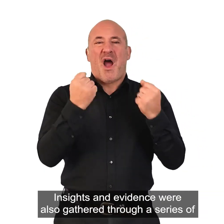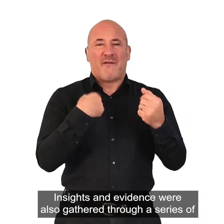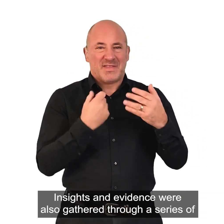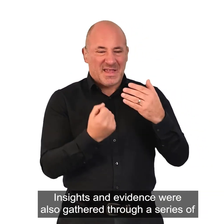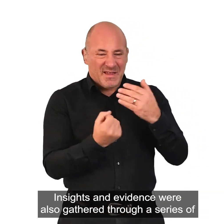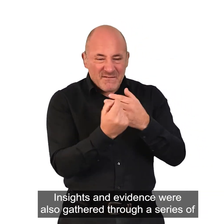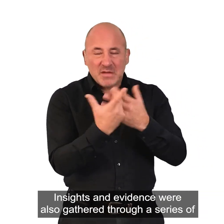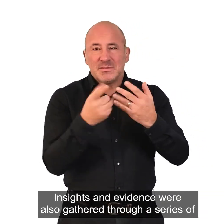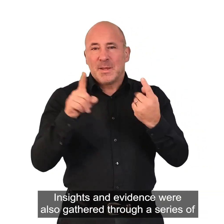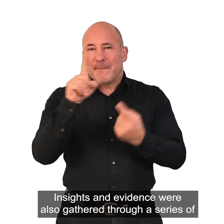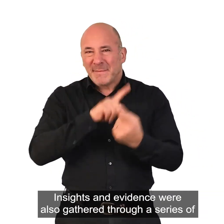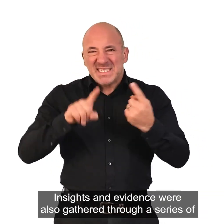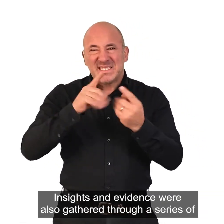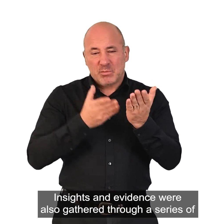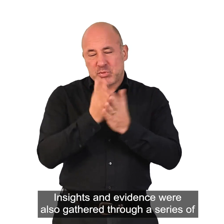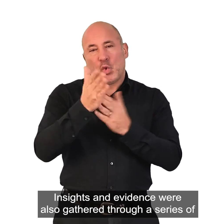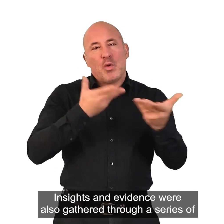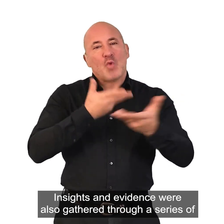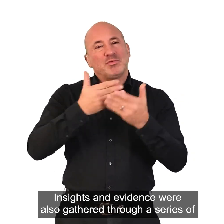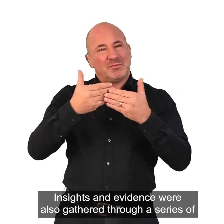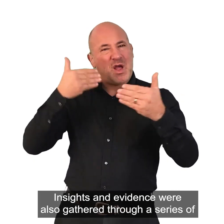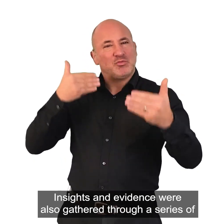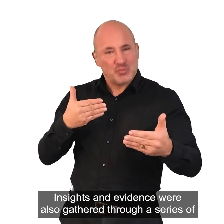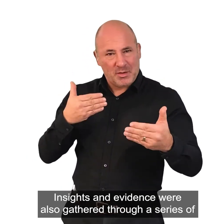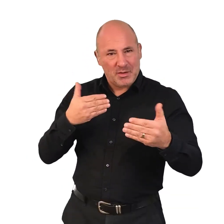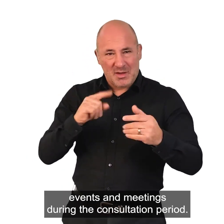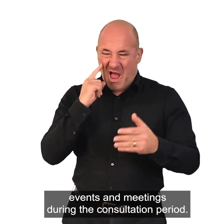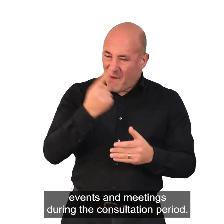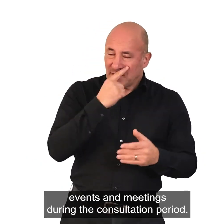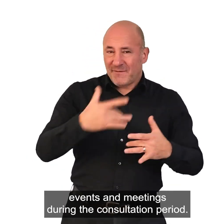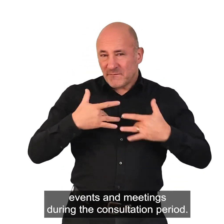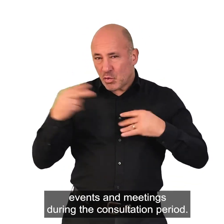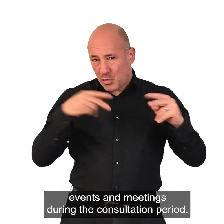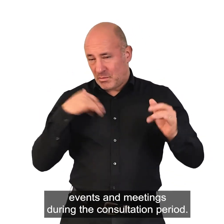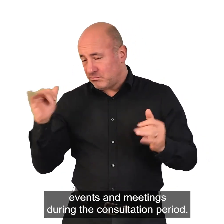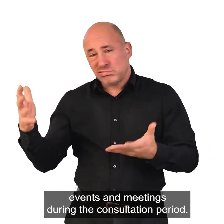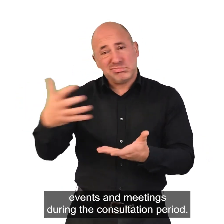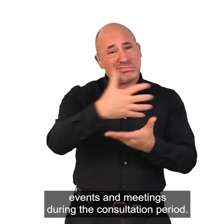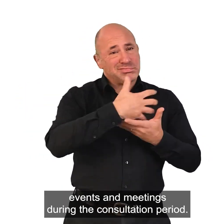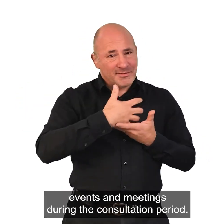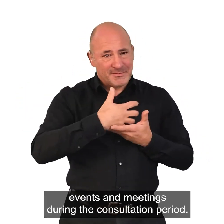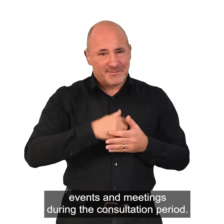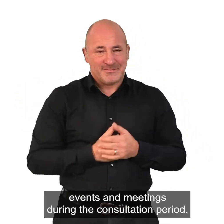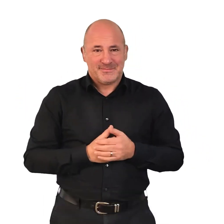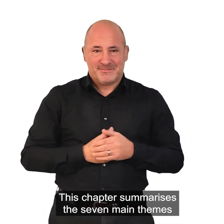Insights and evidence were also gathered through a series of events and meetings during the consultation